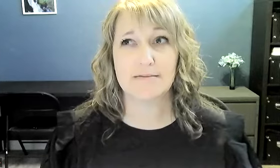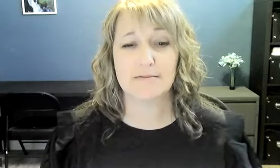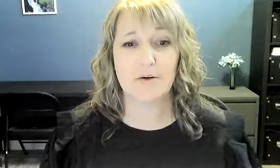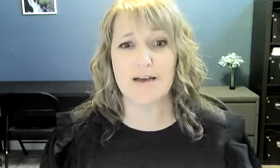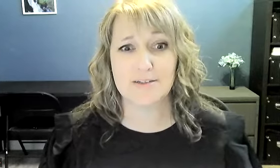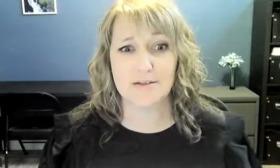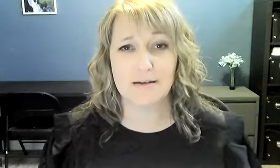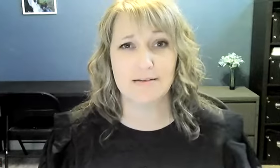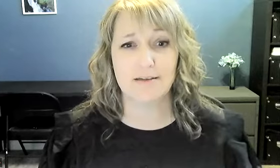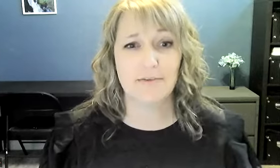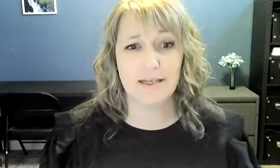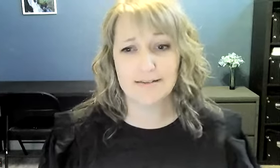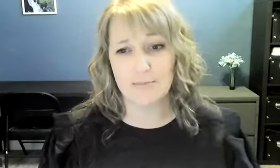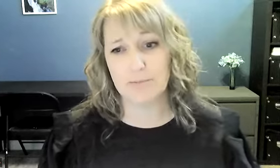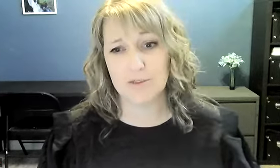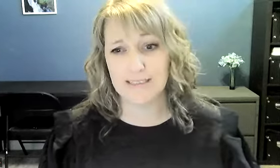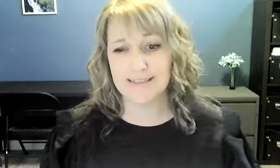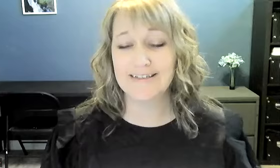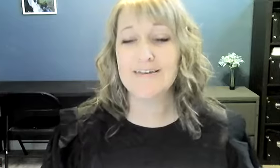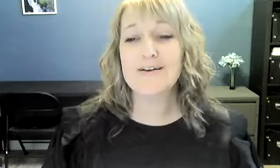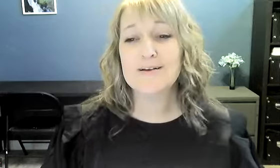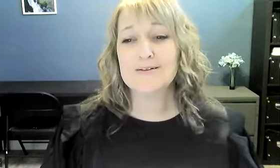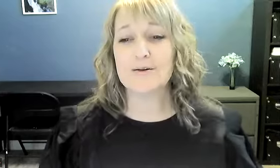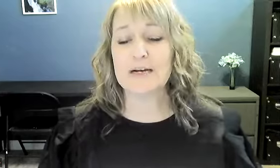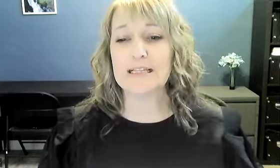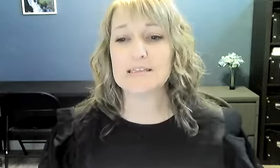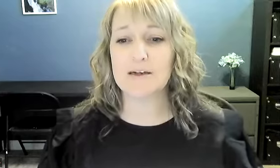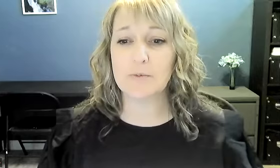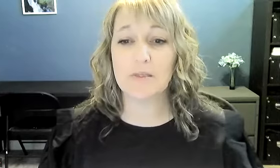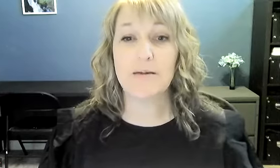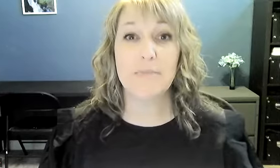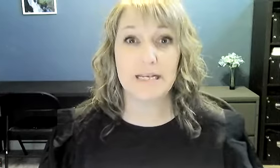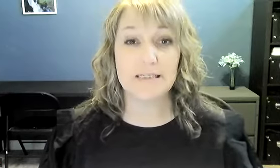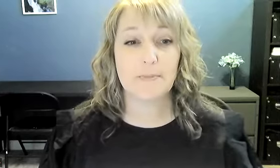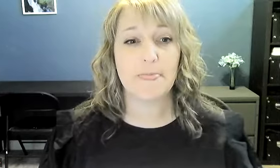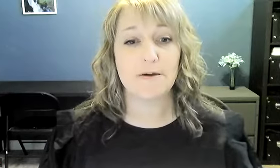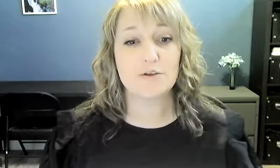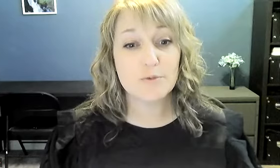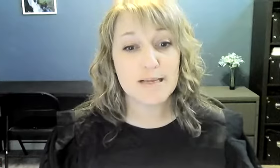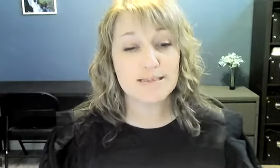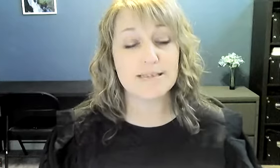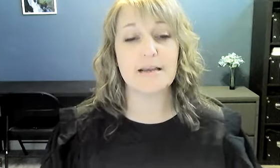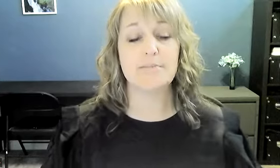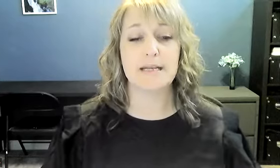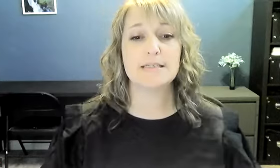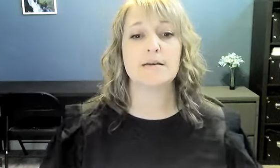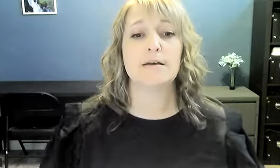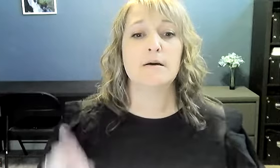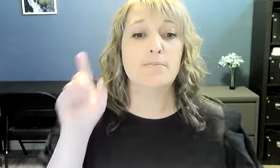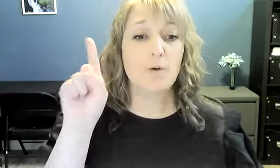go faster and convenient and make more sense. So, all right, let's start with minute. There are two ways to sign minute. Both of